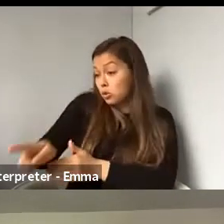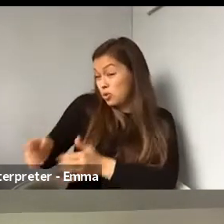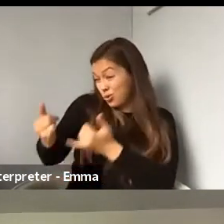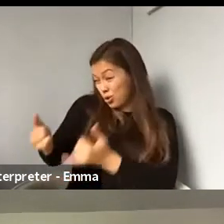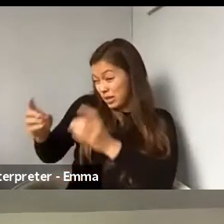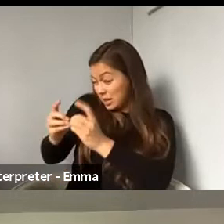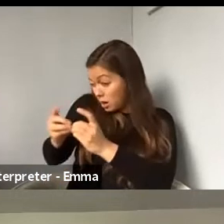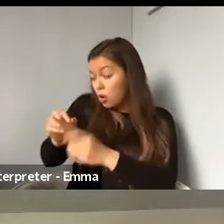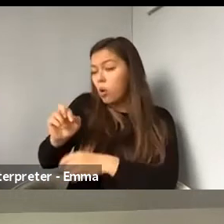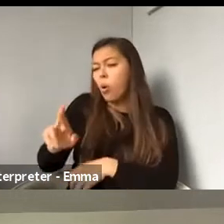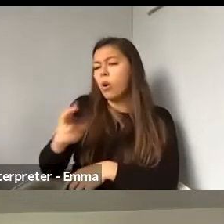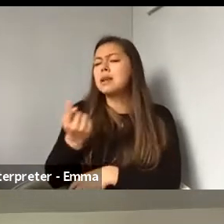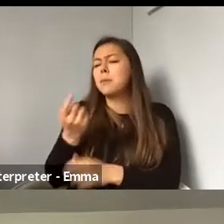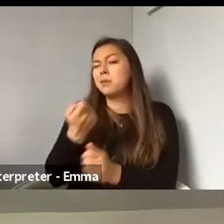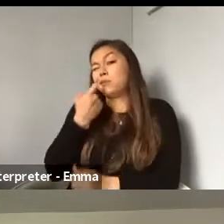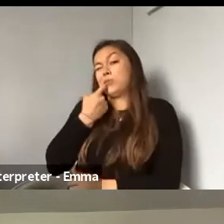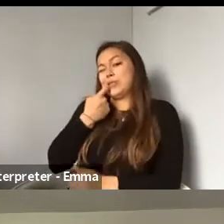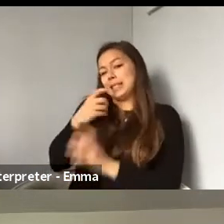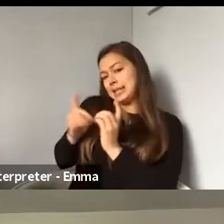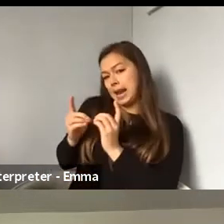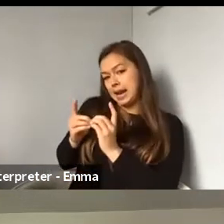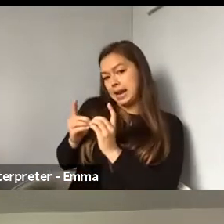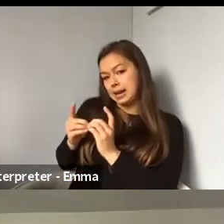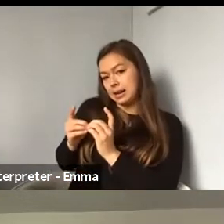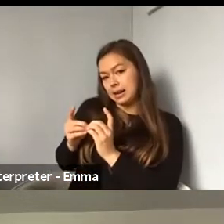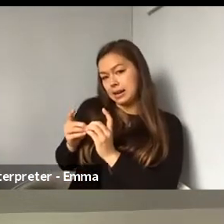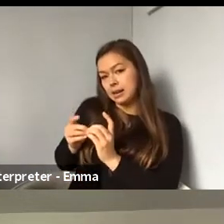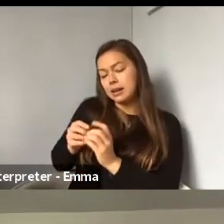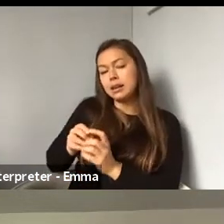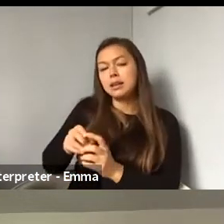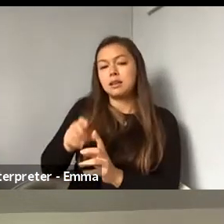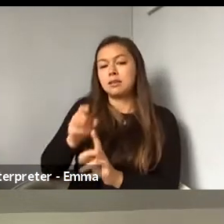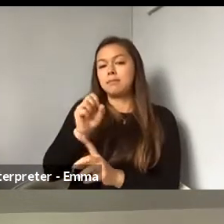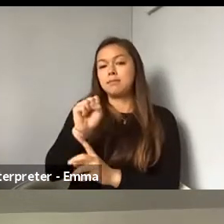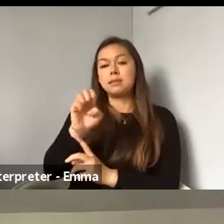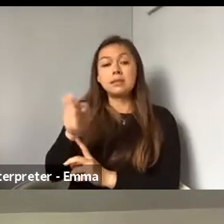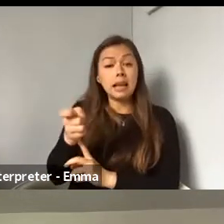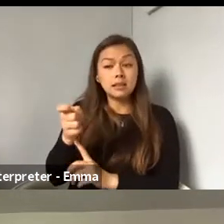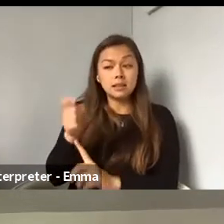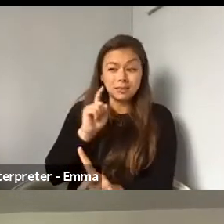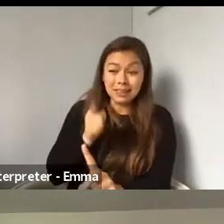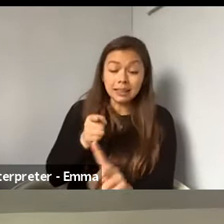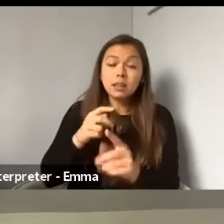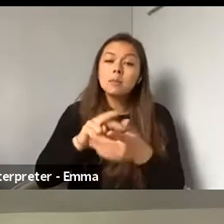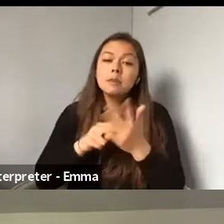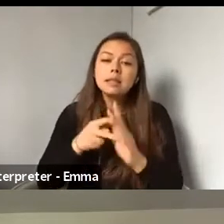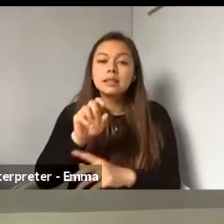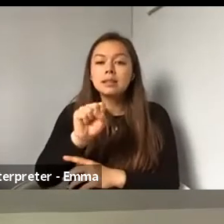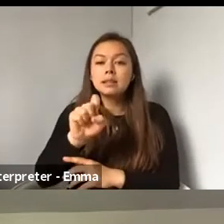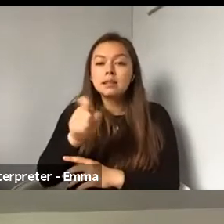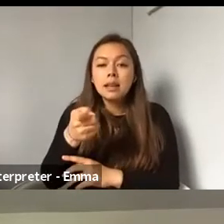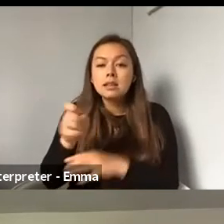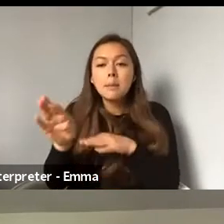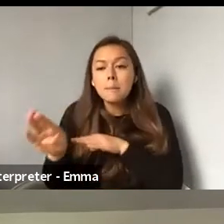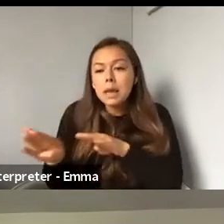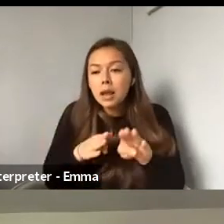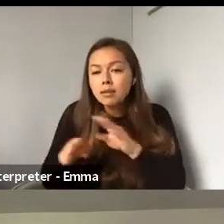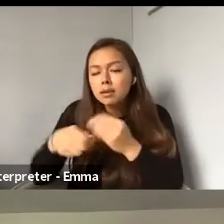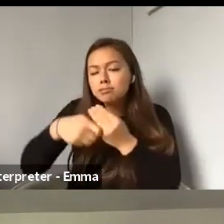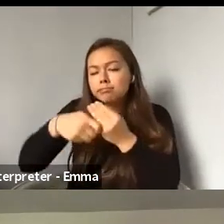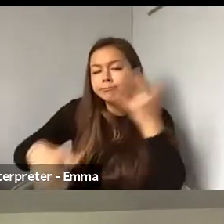dated? So we're very explicit that sex refers to any sexual behavior, and we list some examples.